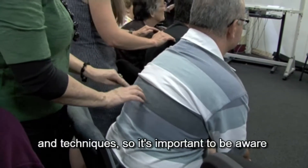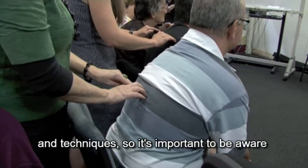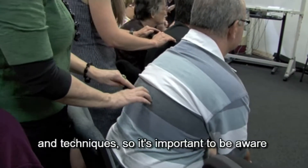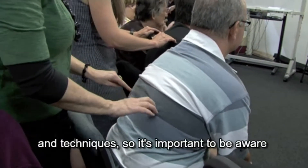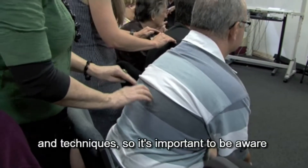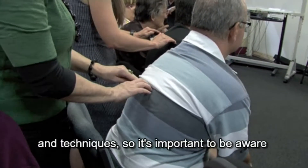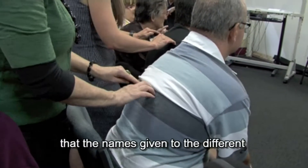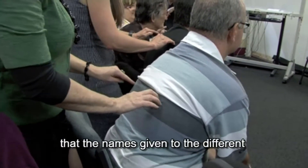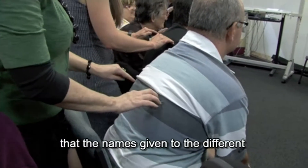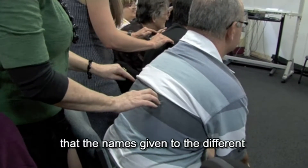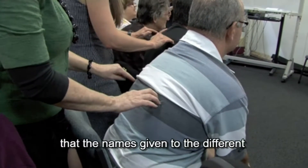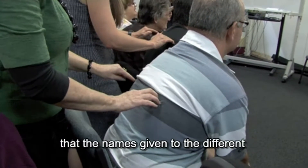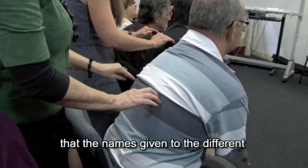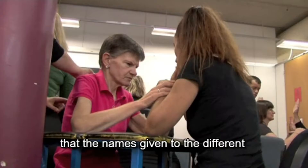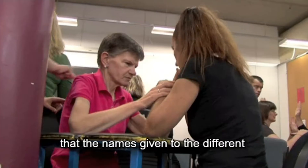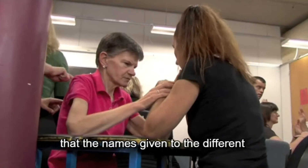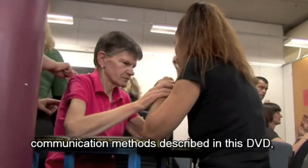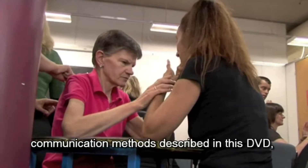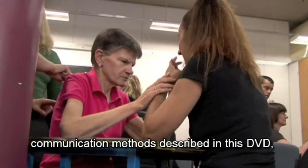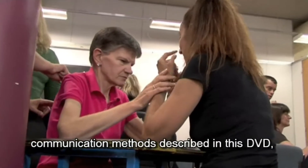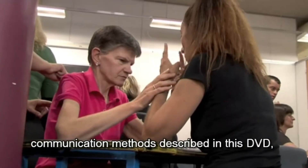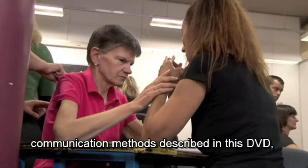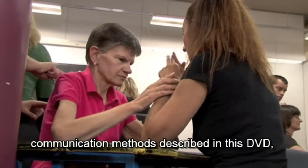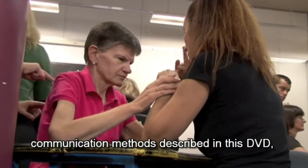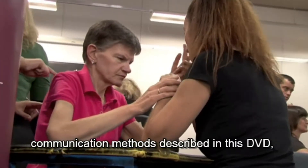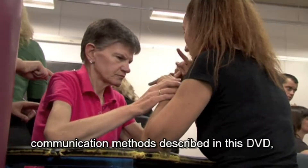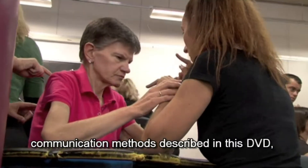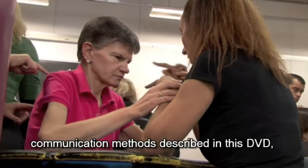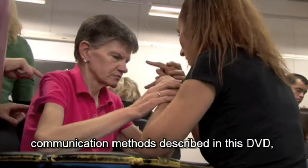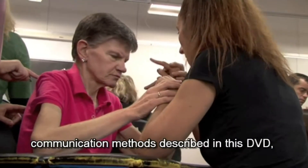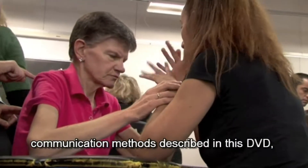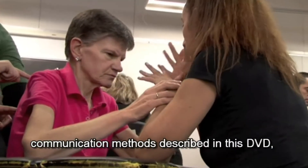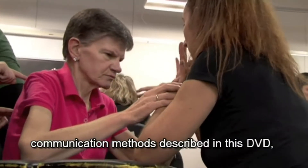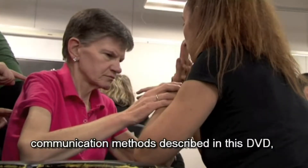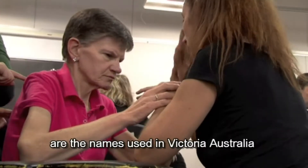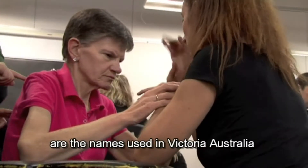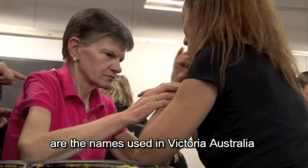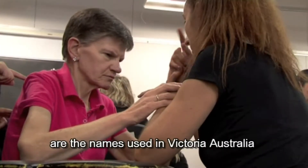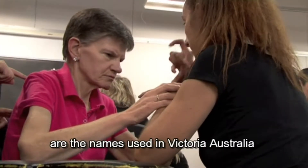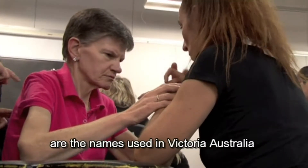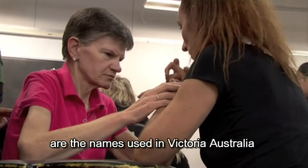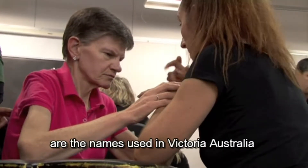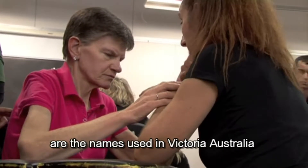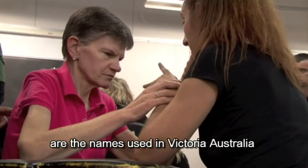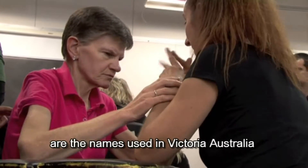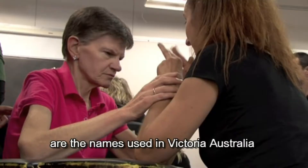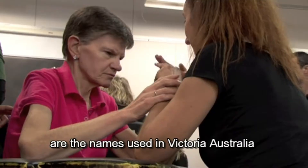be aware that the names given to the different communication methods described in this DVD are the names used in Victoria,